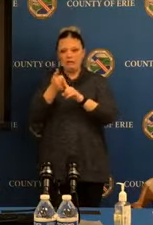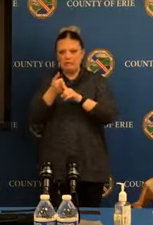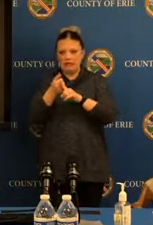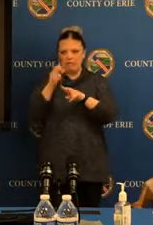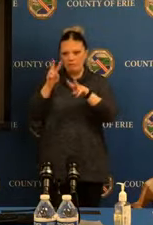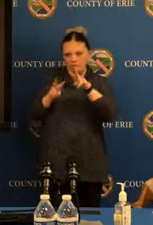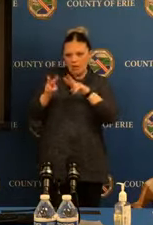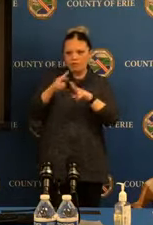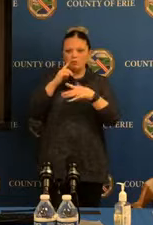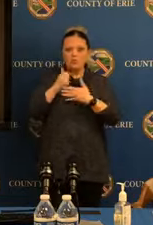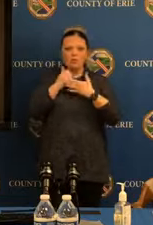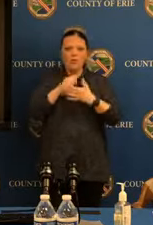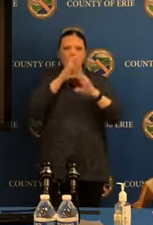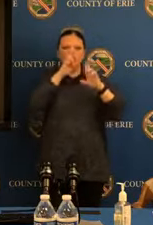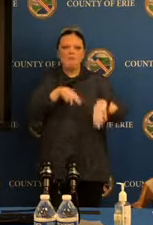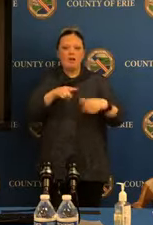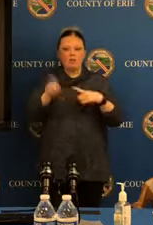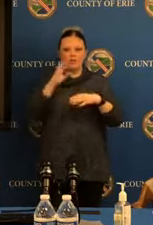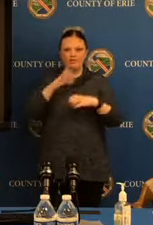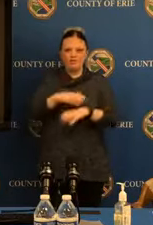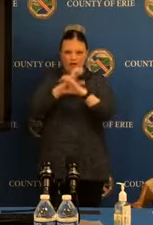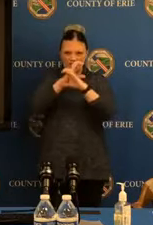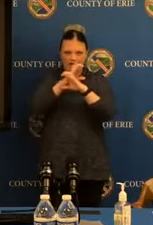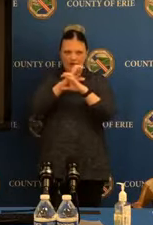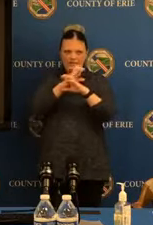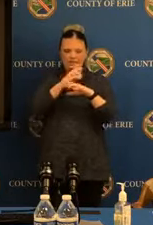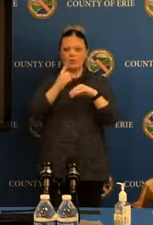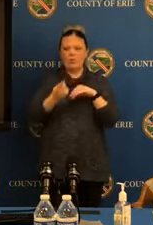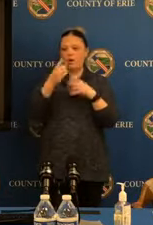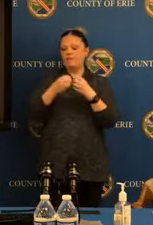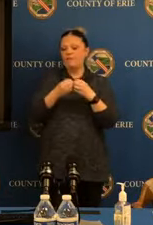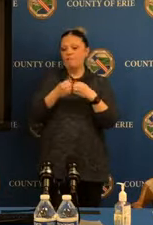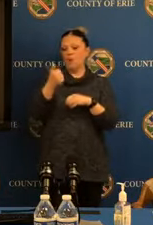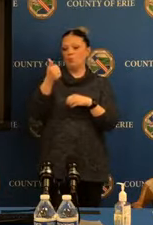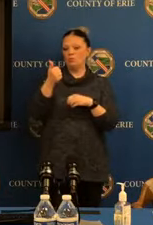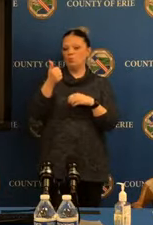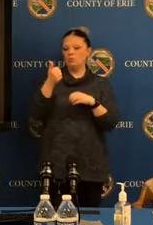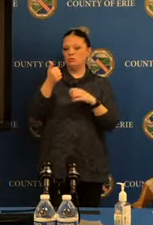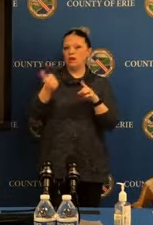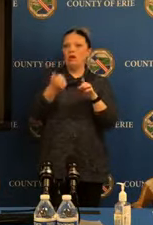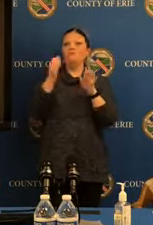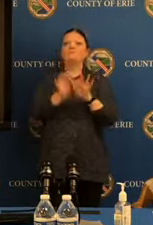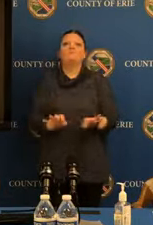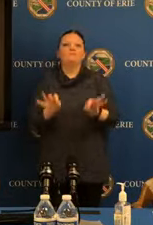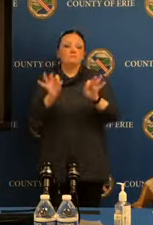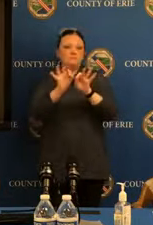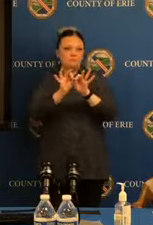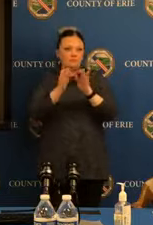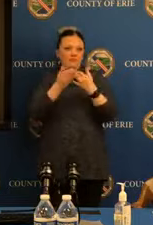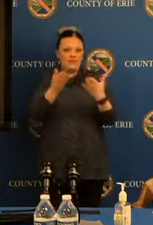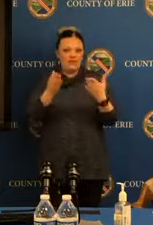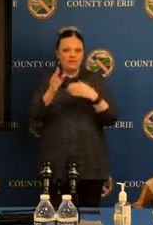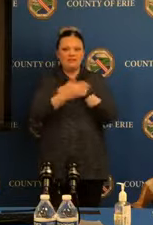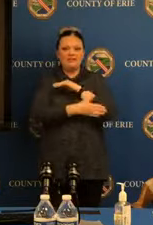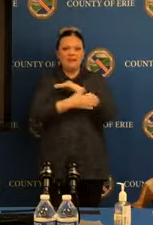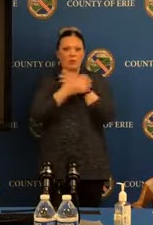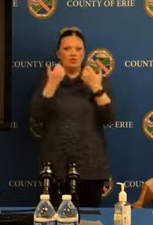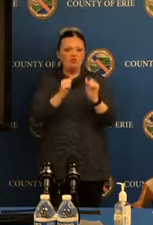self-monitoring to help respond to this crisis. And one of the most other critical things that the county has tried to